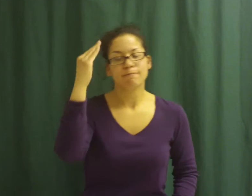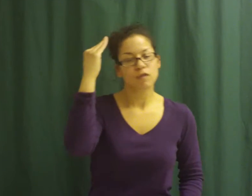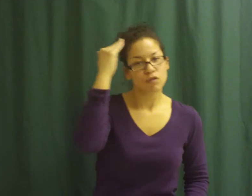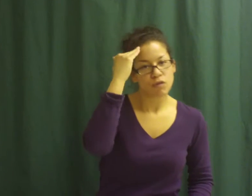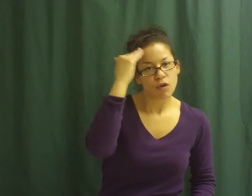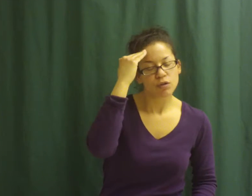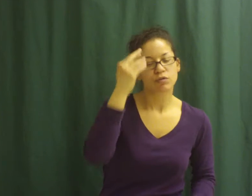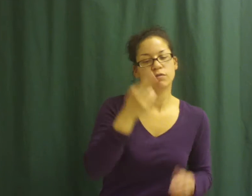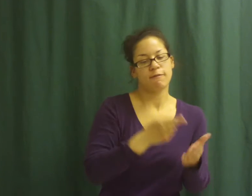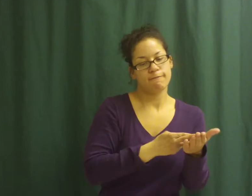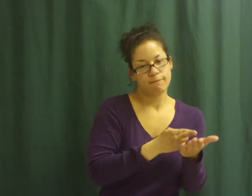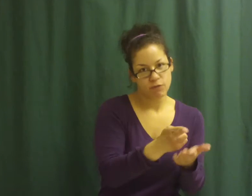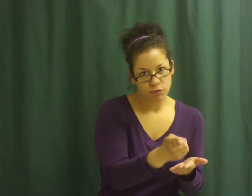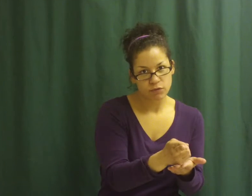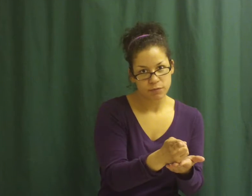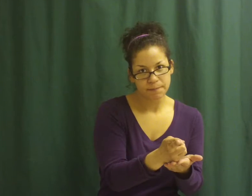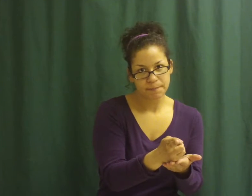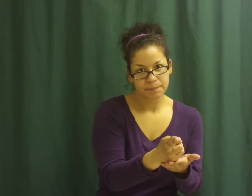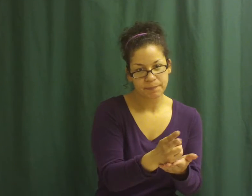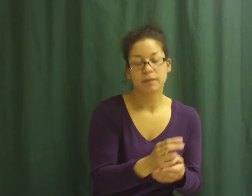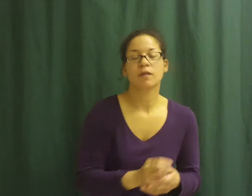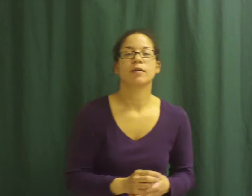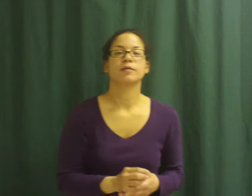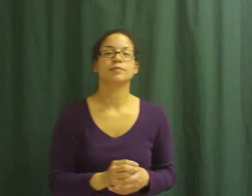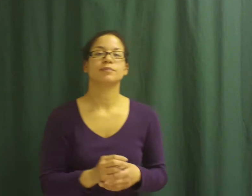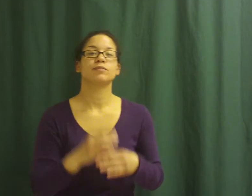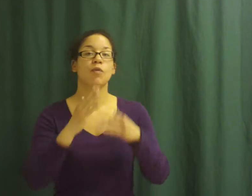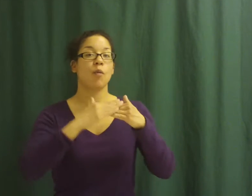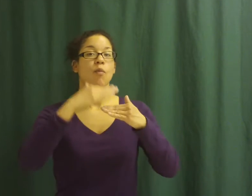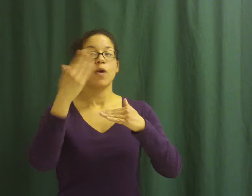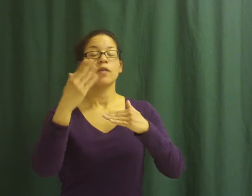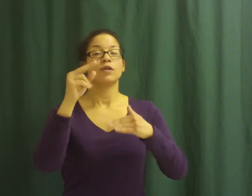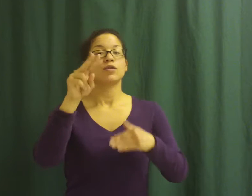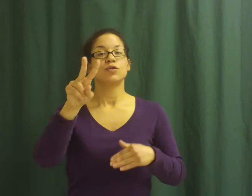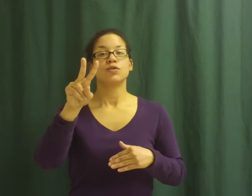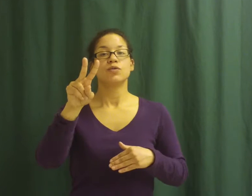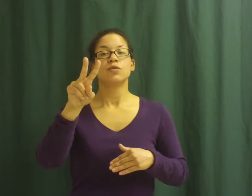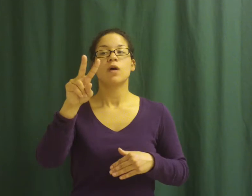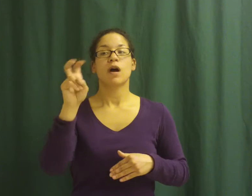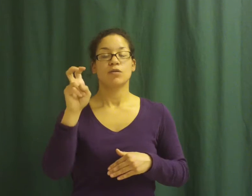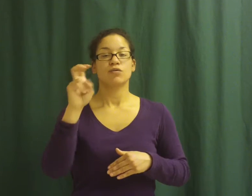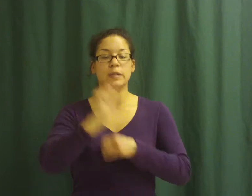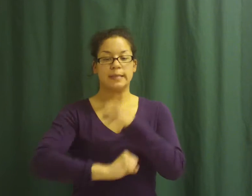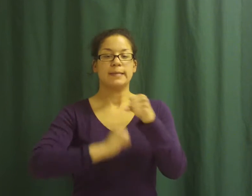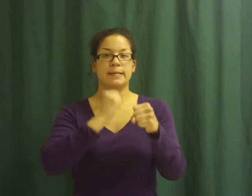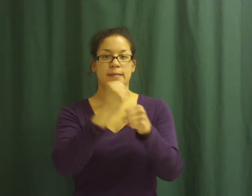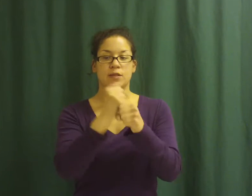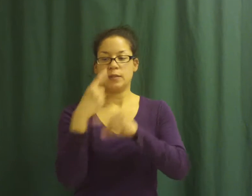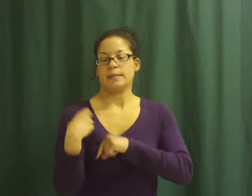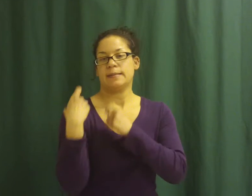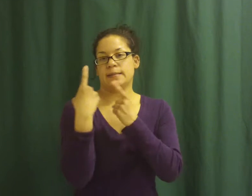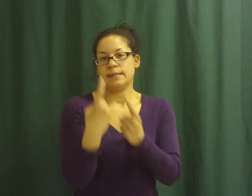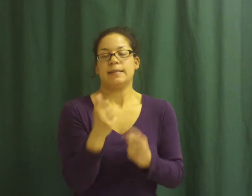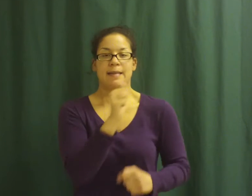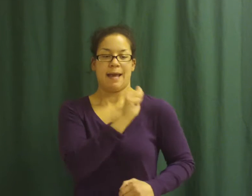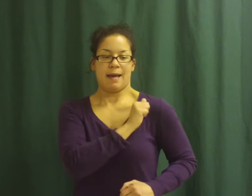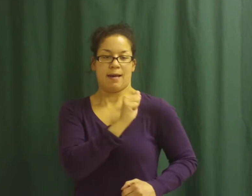More than 2 centuries have elapsed since John Adams penned his clarion call